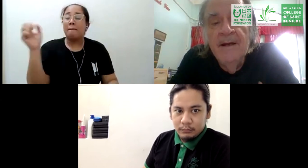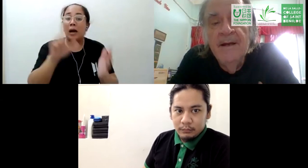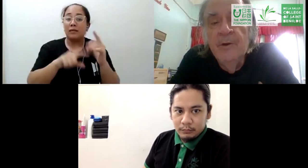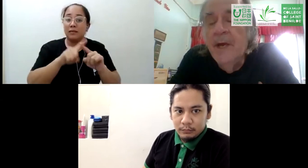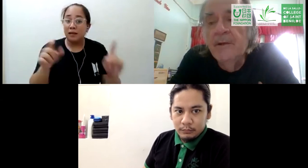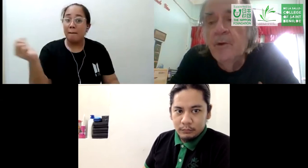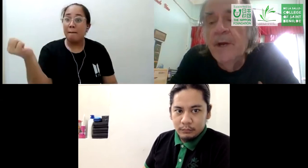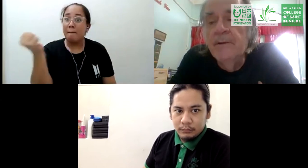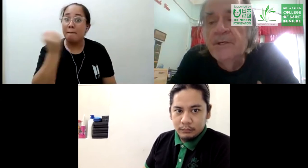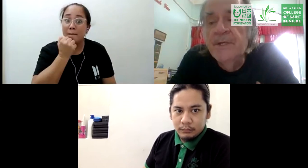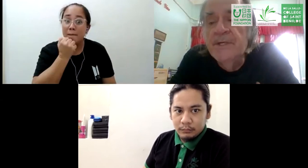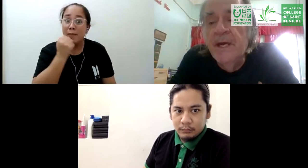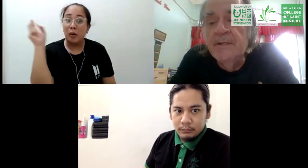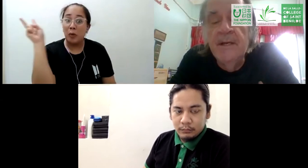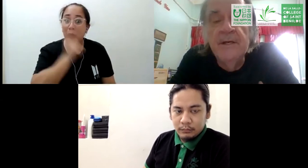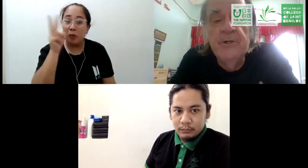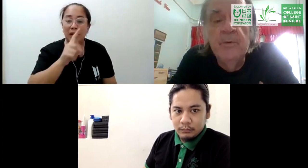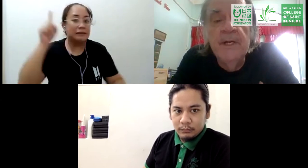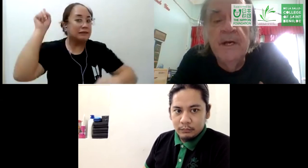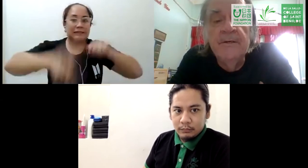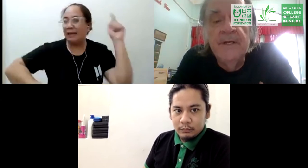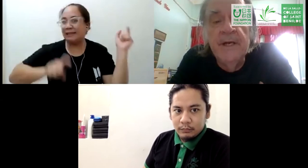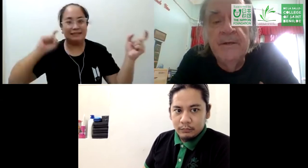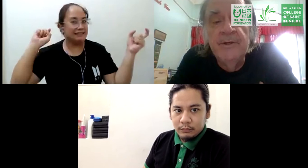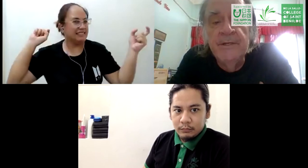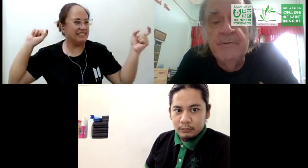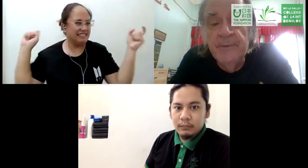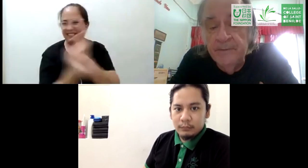you can't correct those mistakes unless you really understand the transcription.